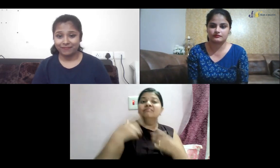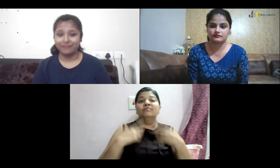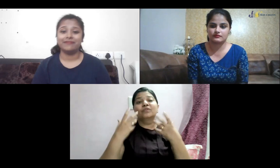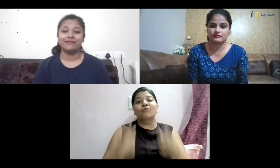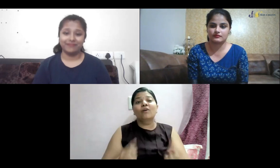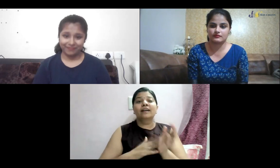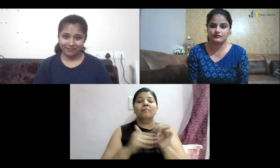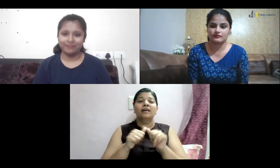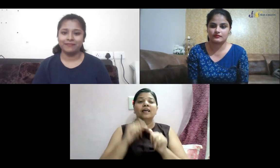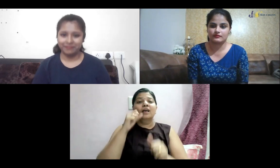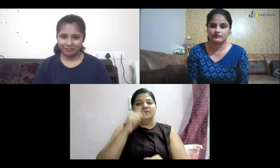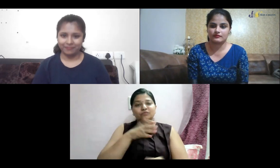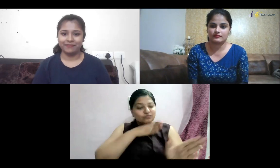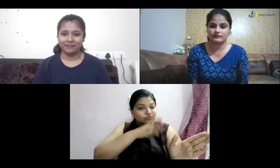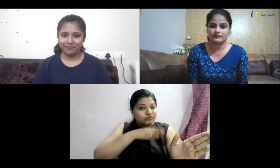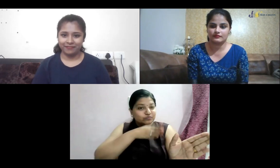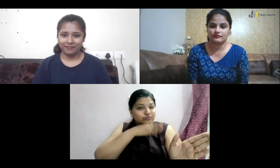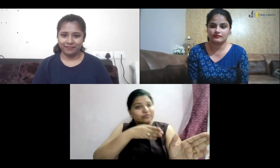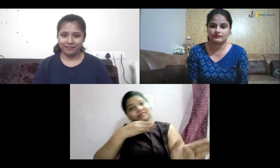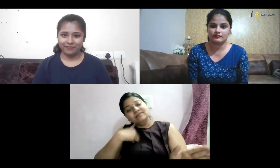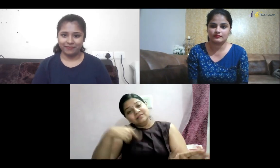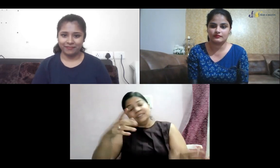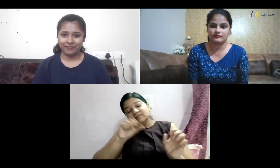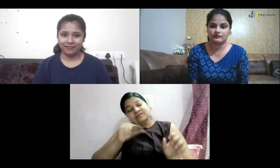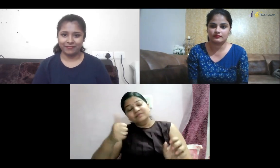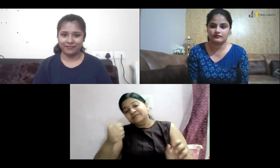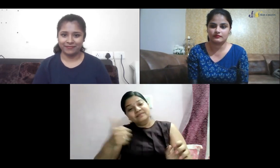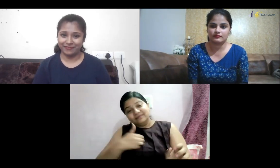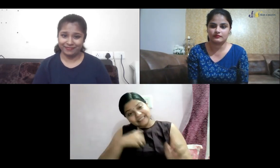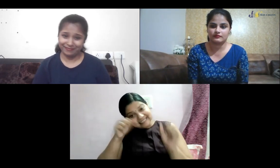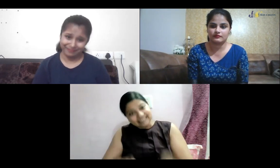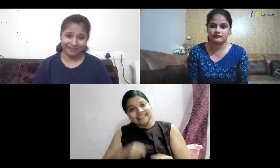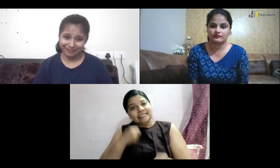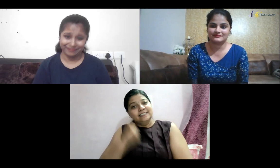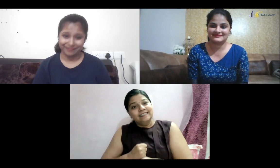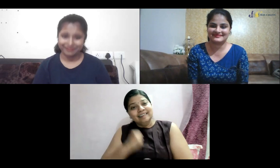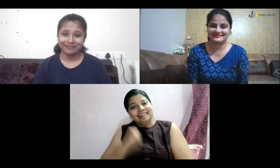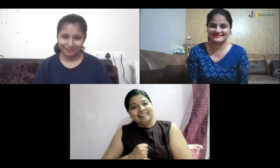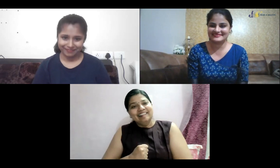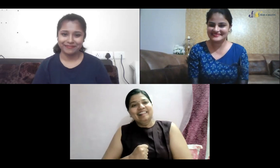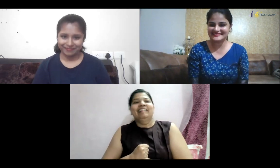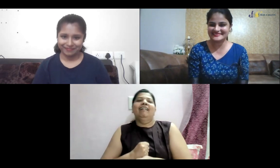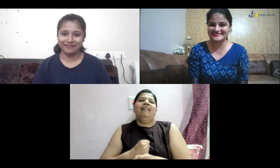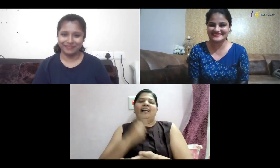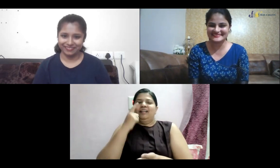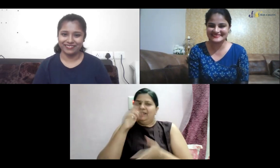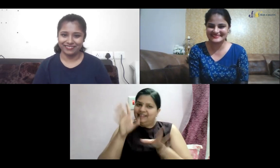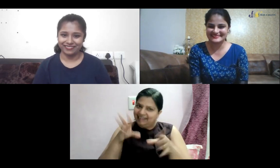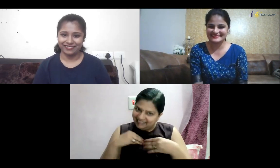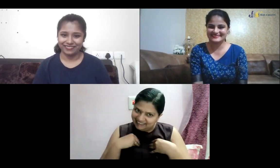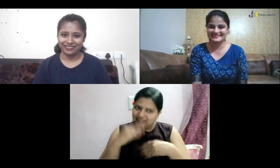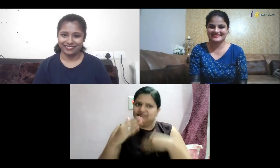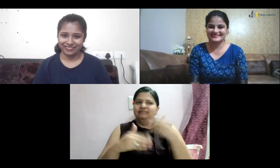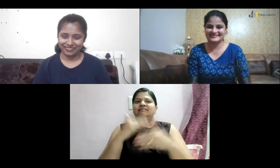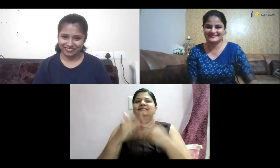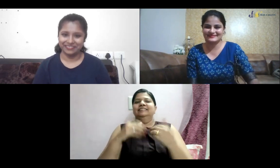to go far. I would like to travel by myself. So I took the train, and I told them, yes, I can do it.